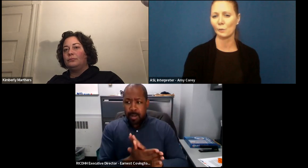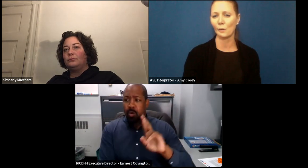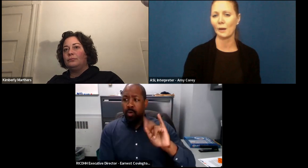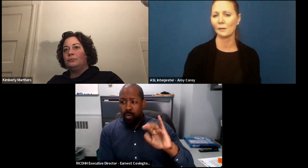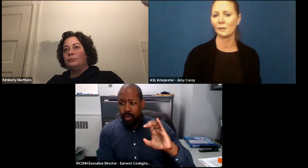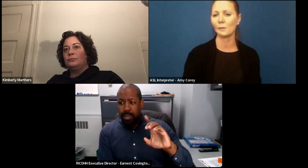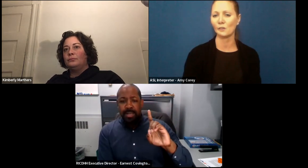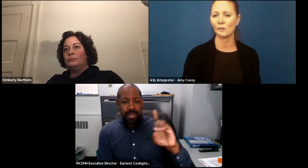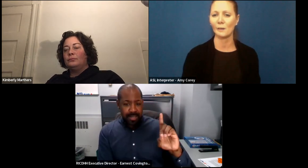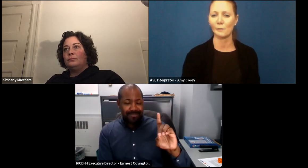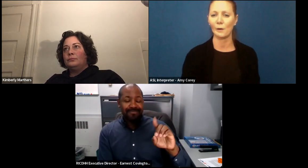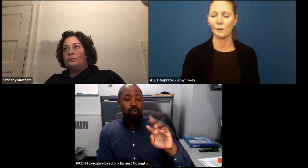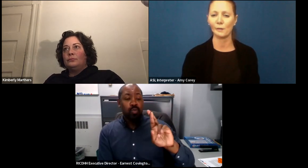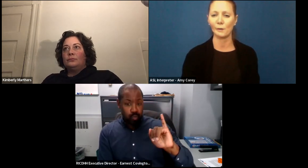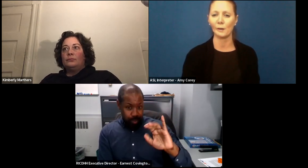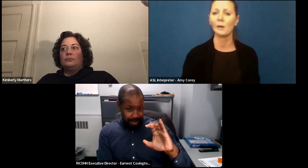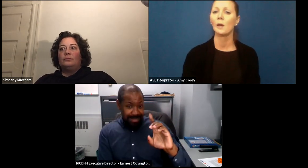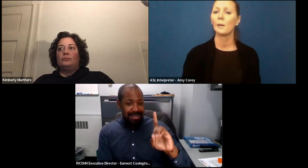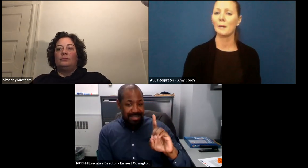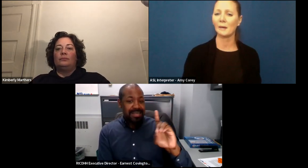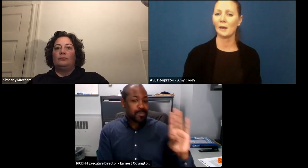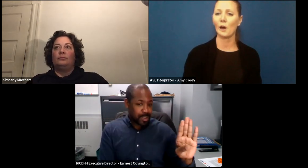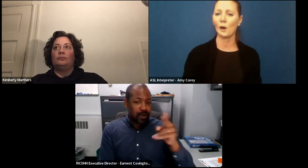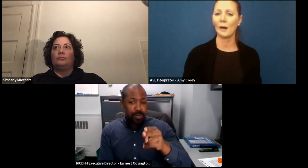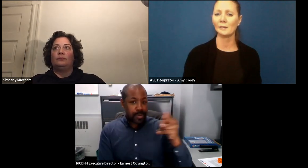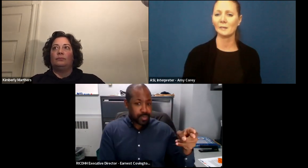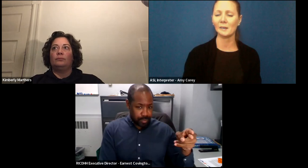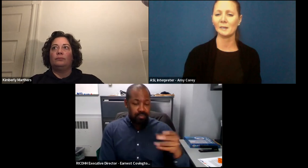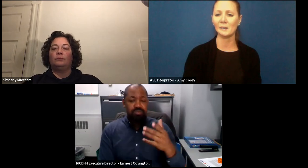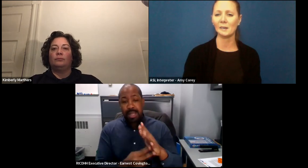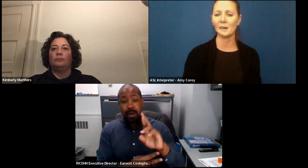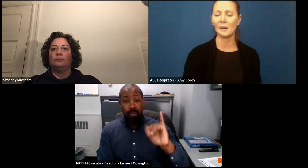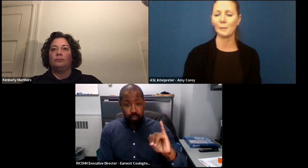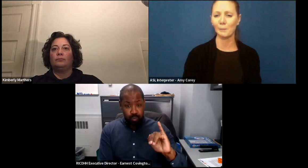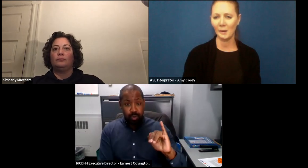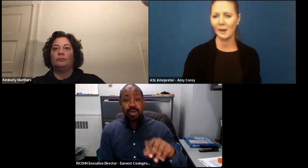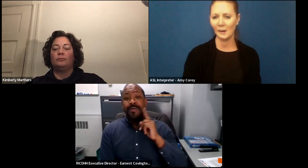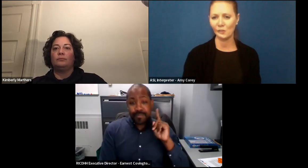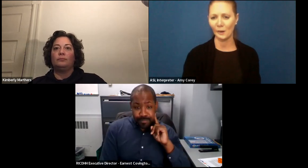to the Rhode Island Commission Deaf of Hard of Hearing, making it RICDBHH.